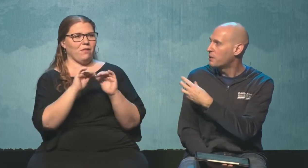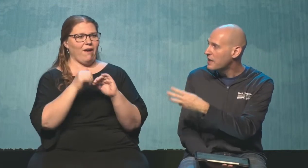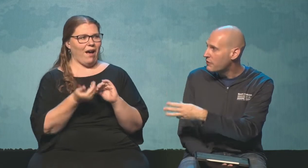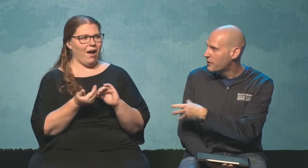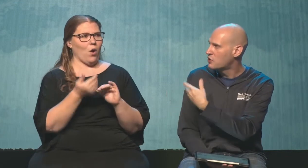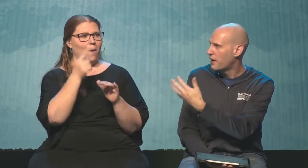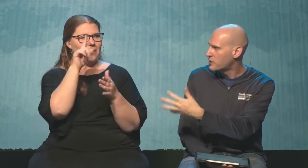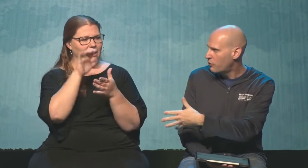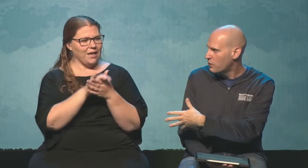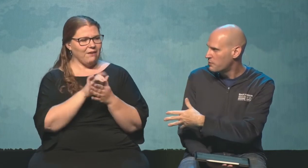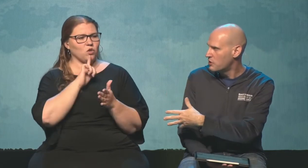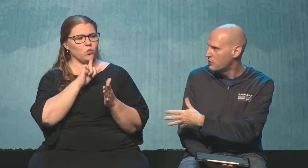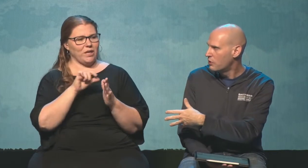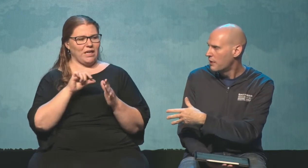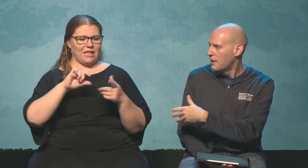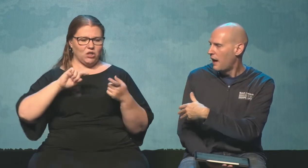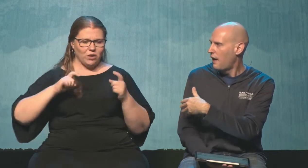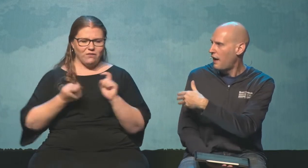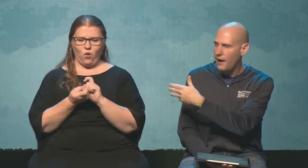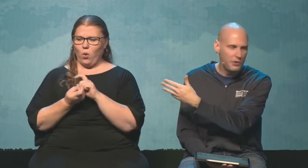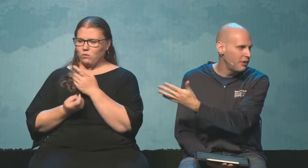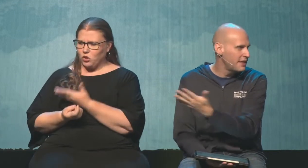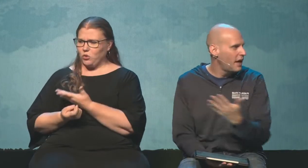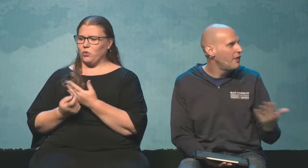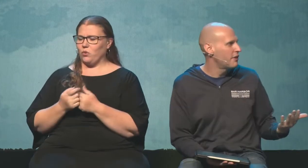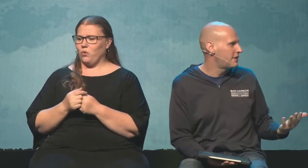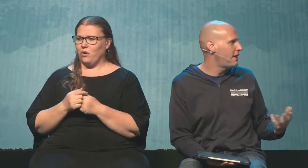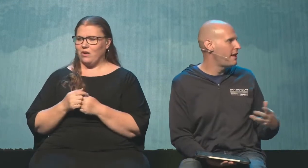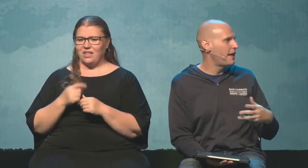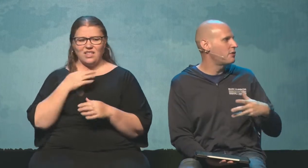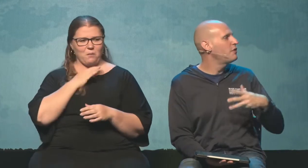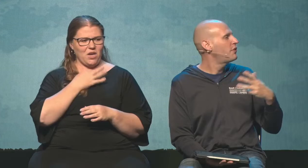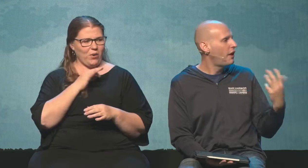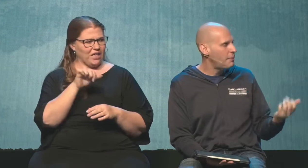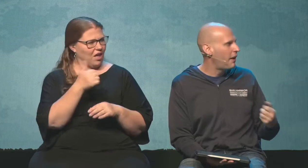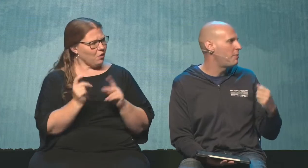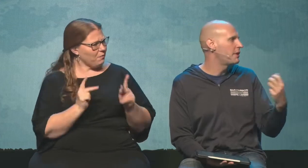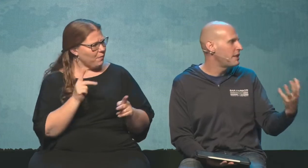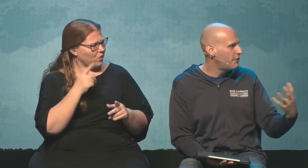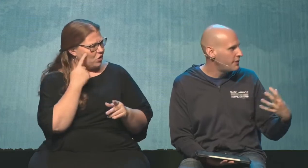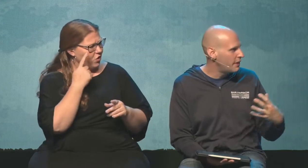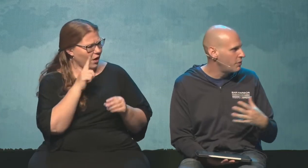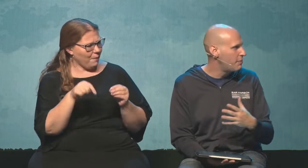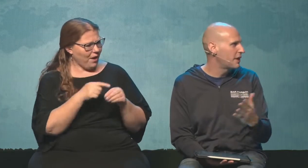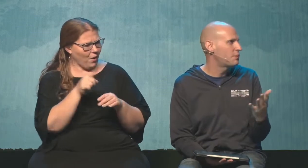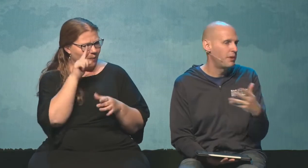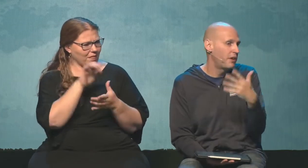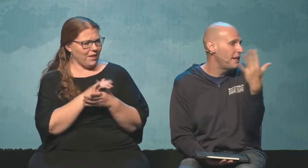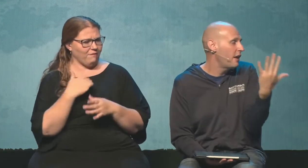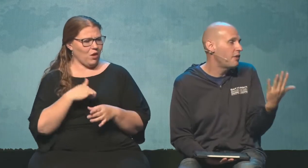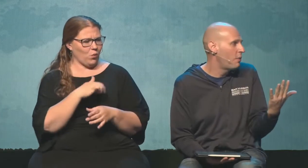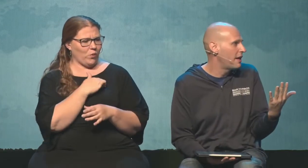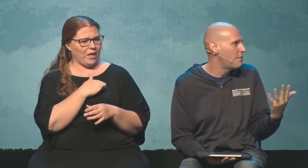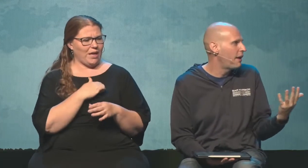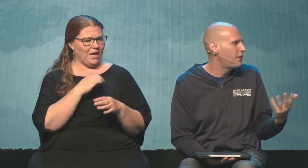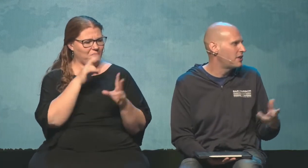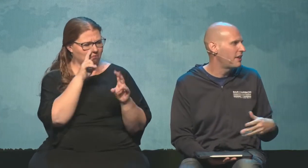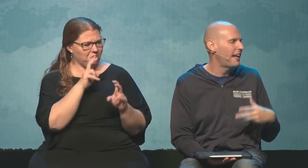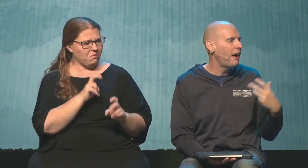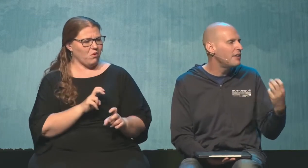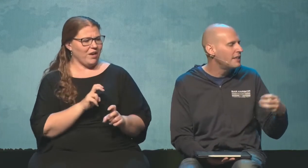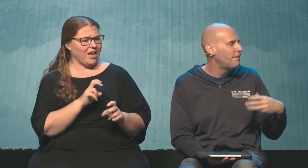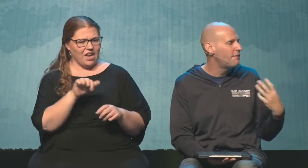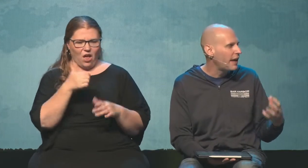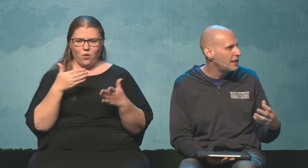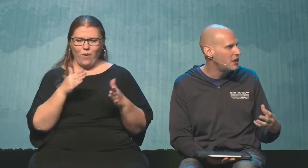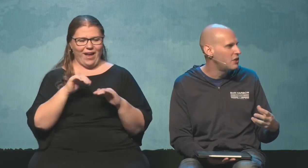how belief has transformed you. I'm curious, others, as you've thought about a belief that we've been exploring, or any other way you might want to share, like